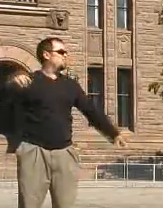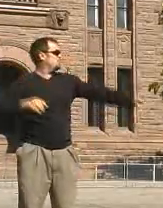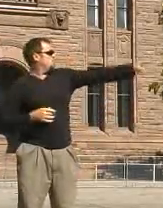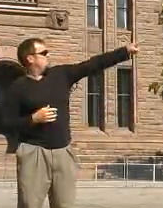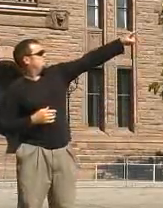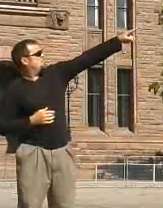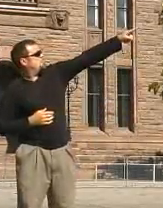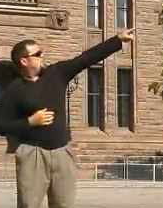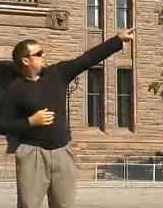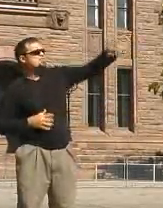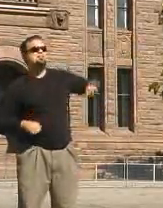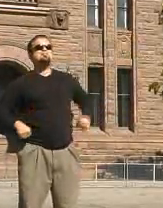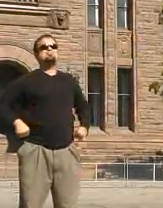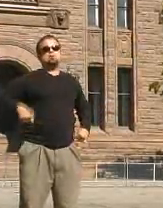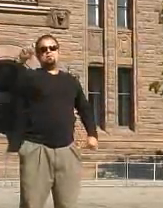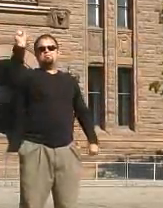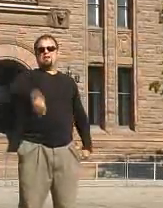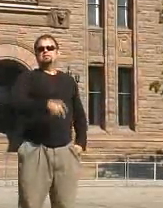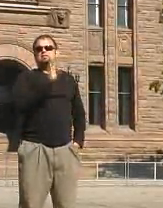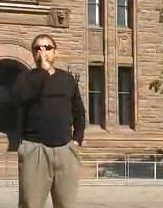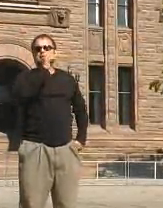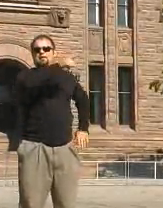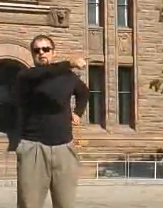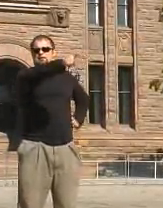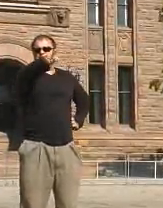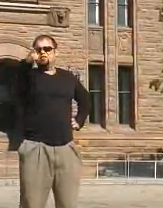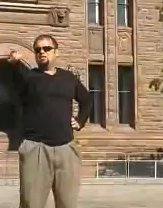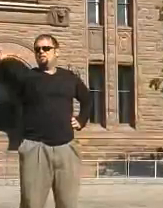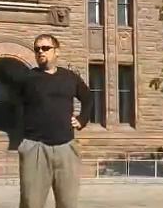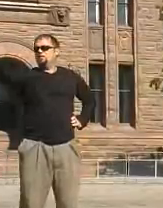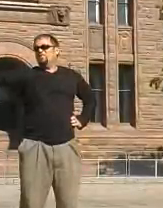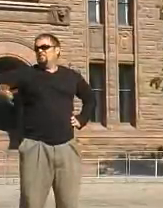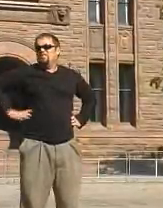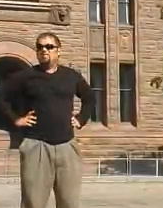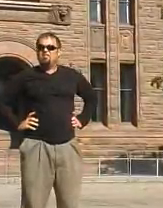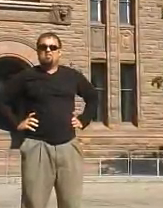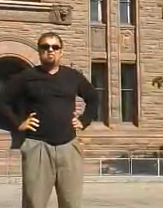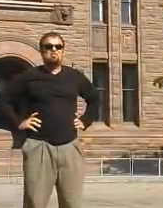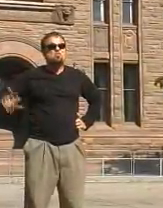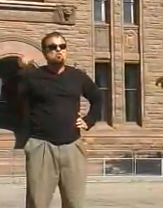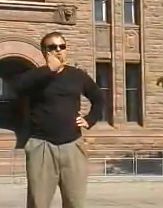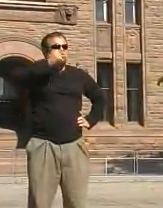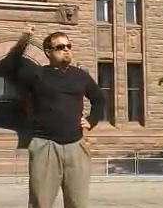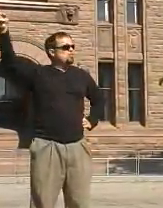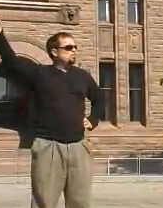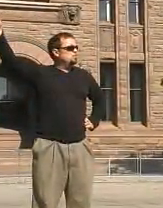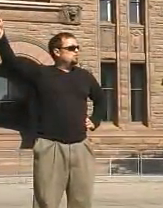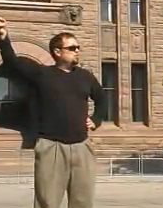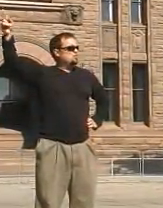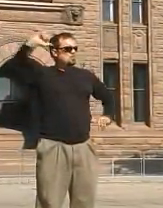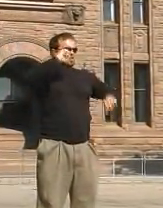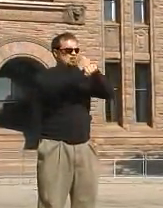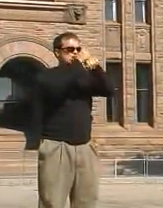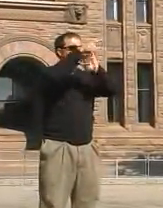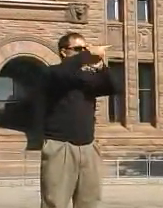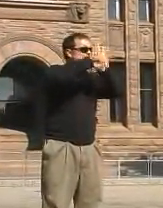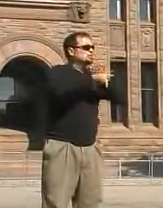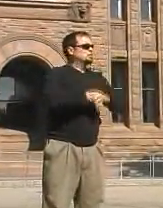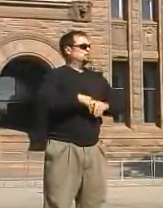successful life, you need to be like everybody else over there. Like these statues of hearing people. Right? So you people here have to realize